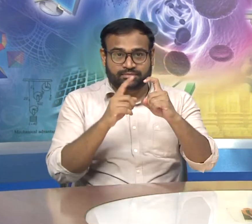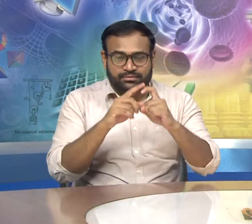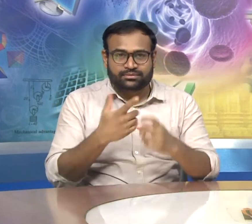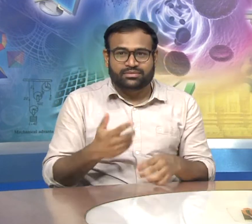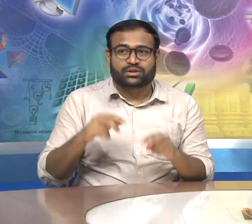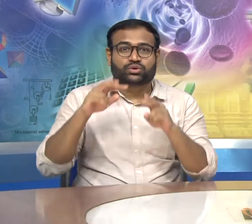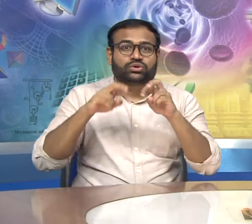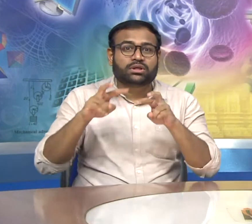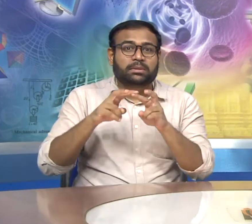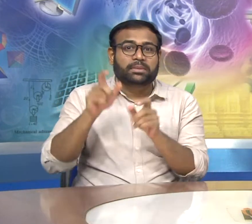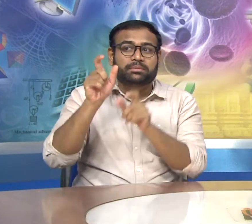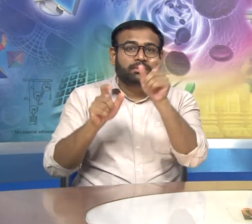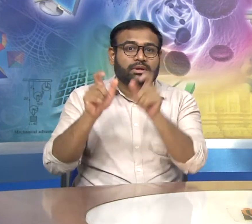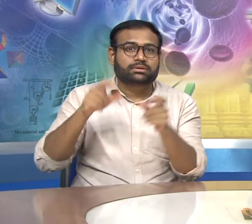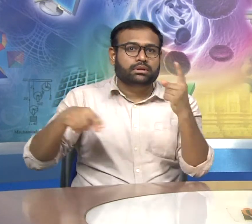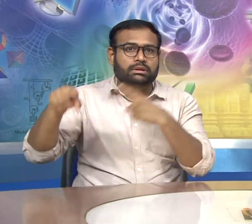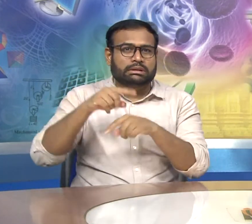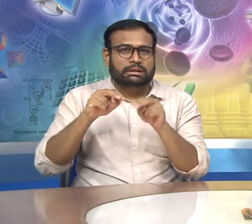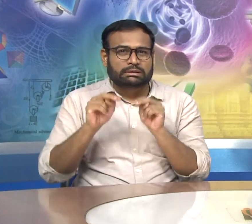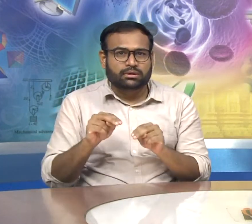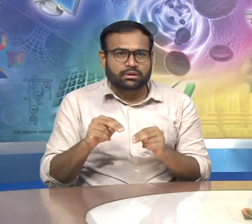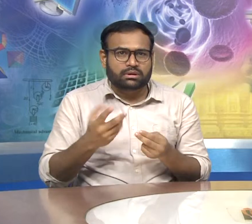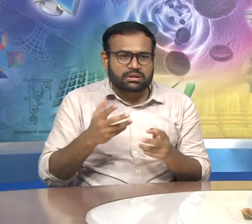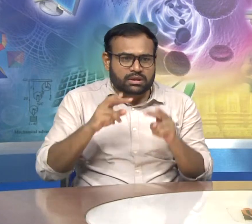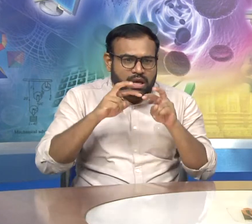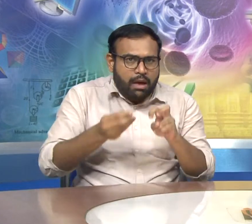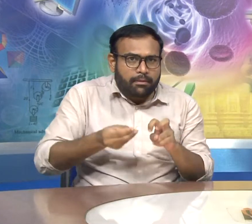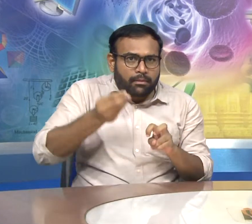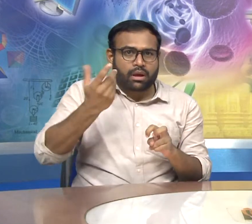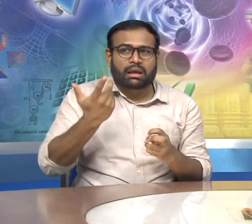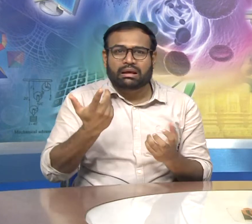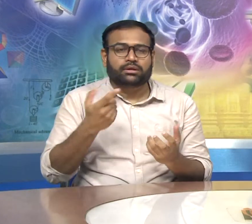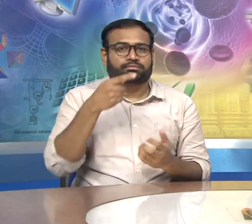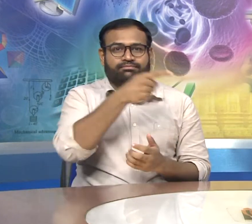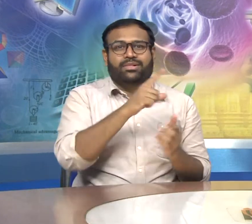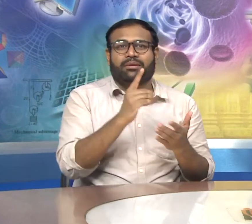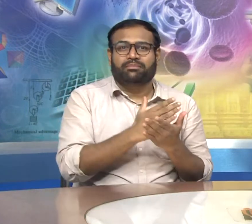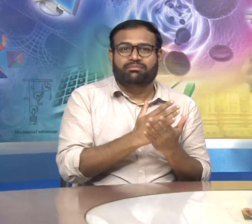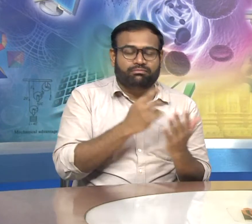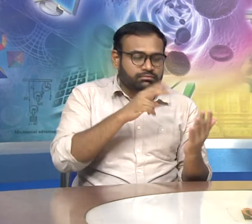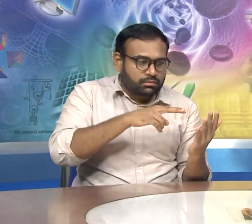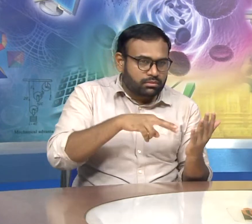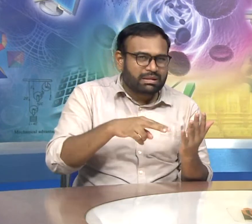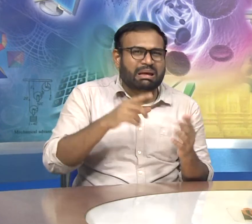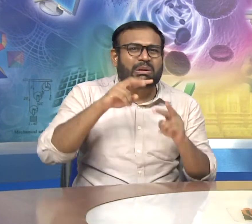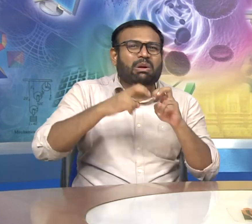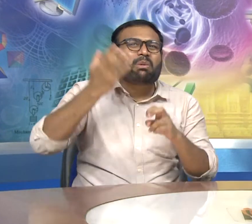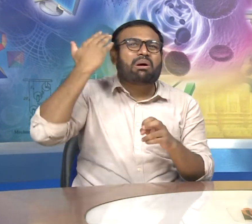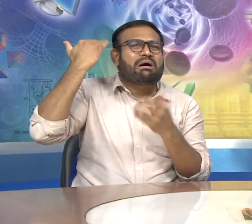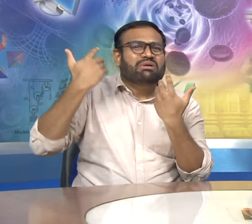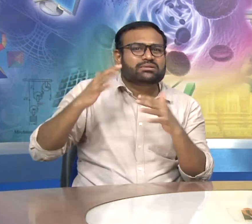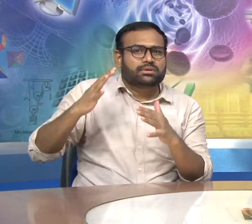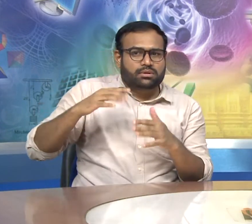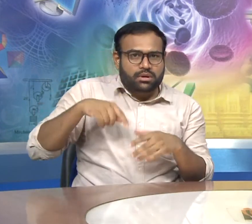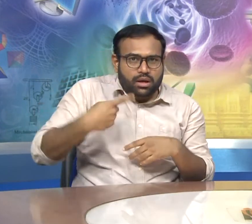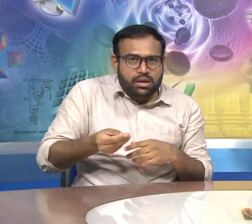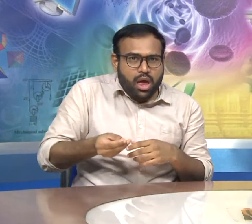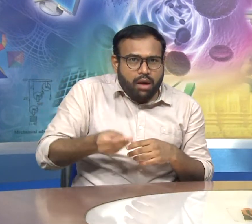Point number 7, researchers need information to remain updated in their areas.